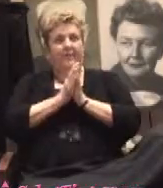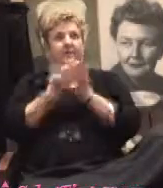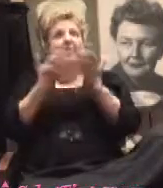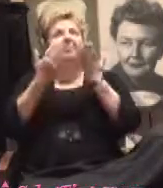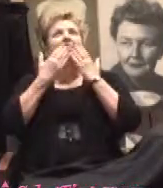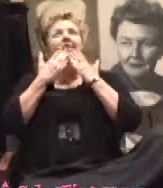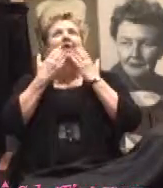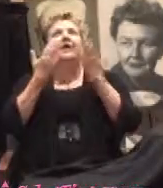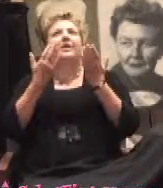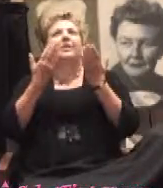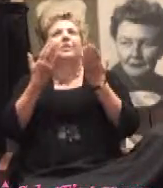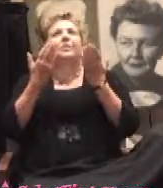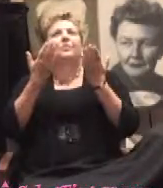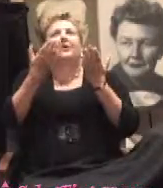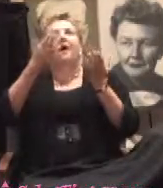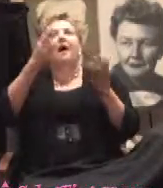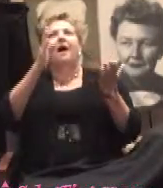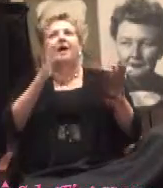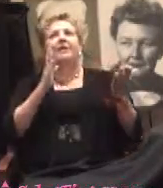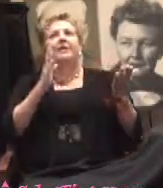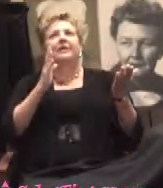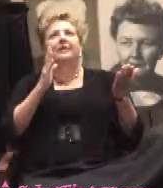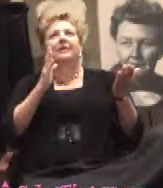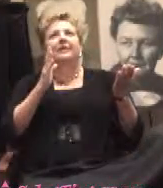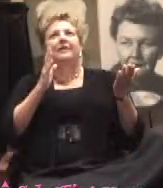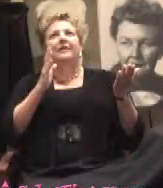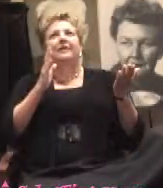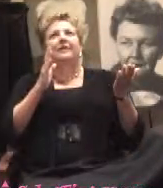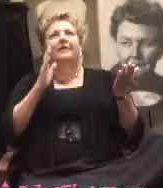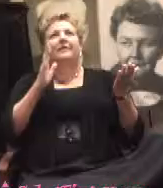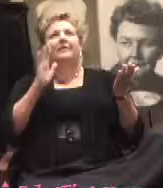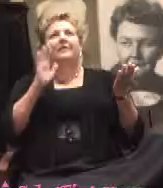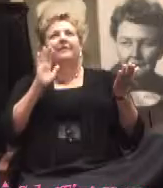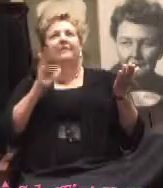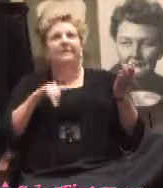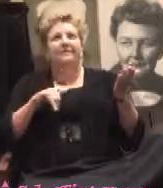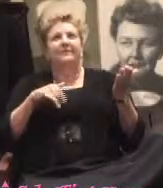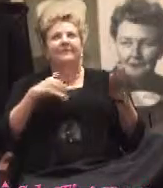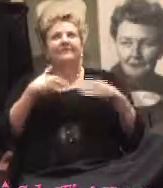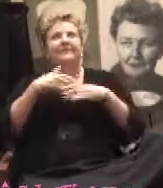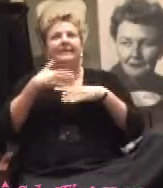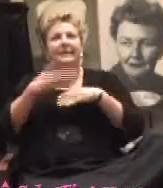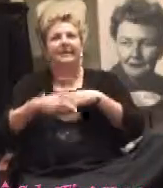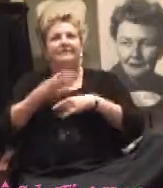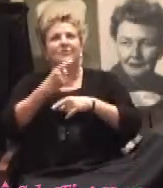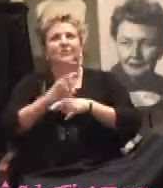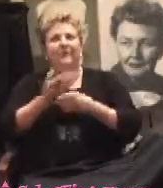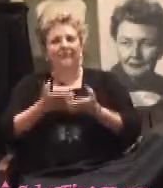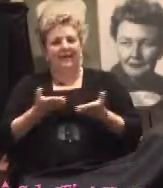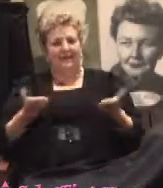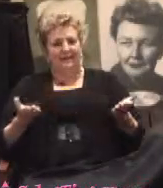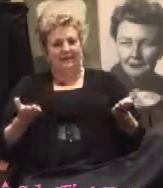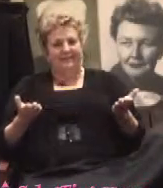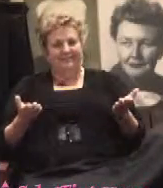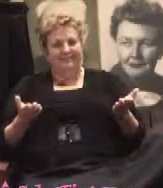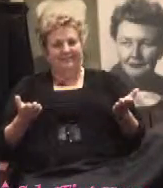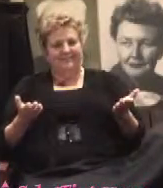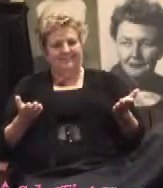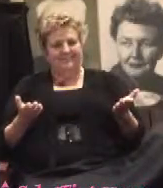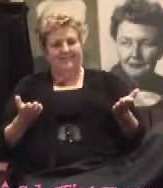God, that this is the next indicated thing. Because the next indicated thing isn't always a dirty diaper and an